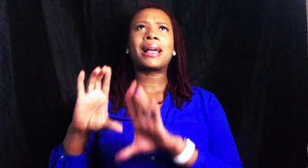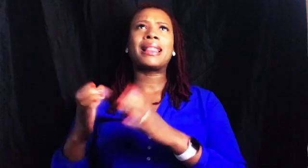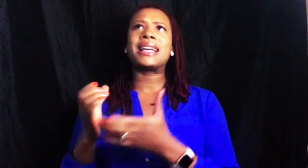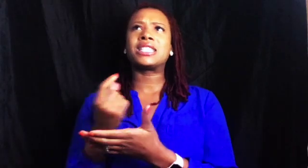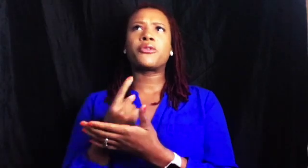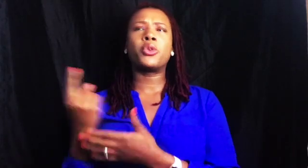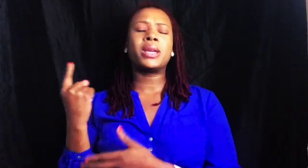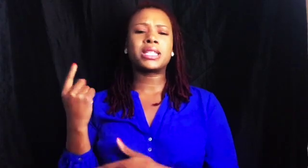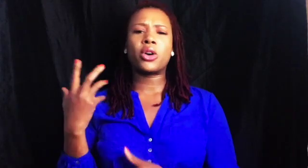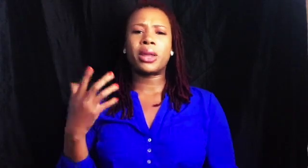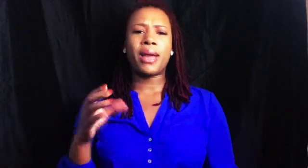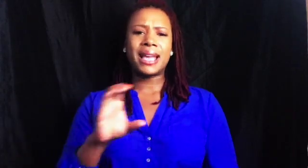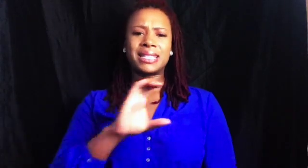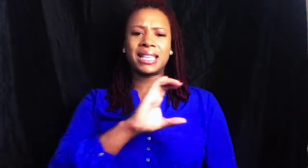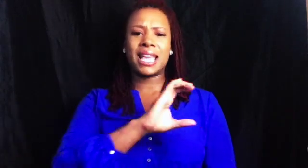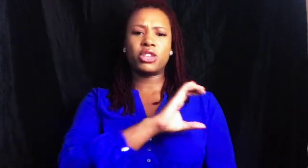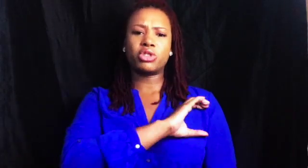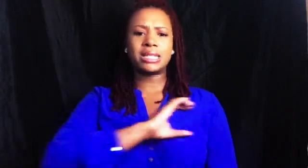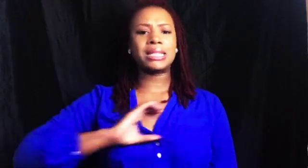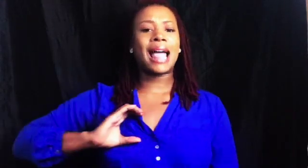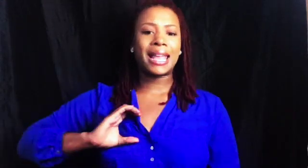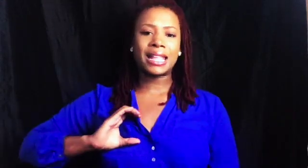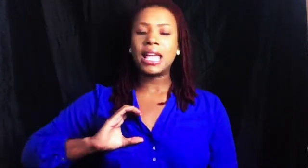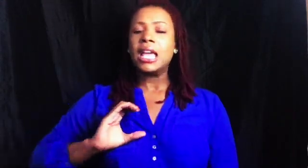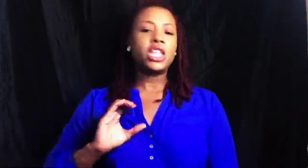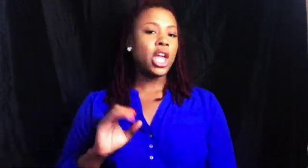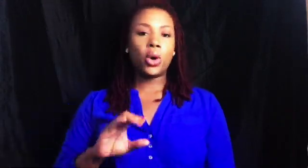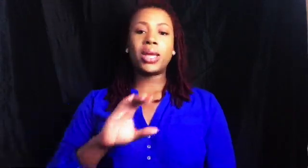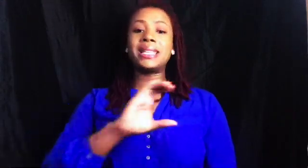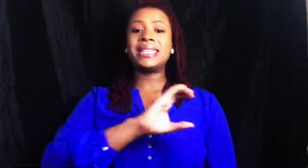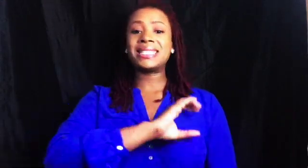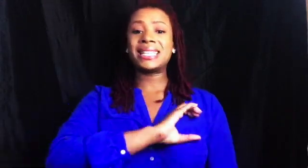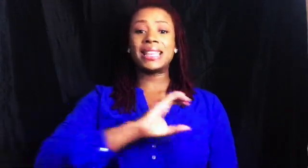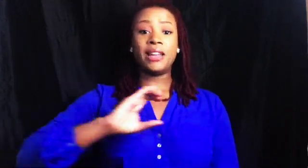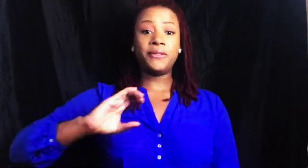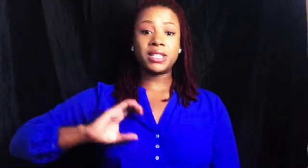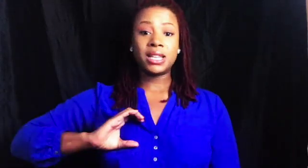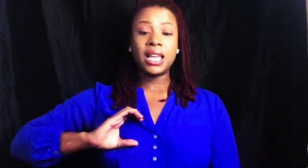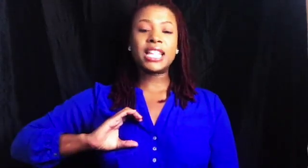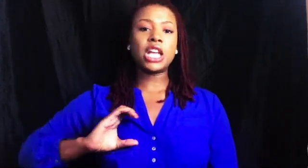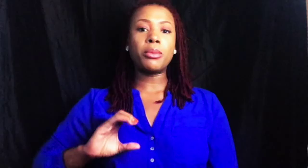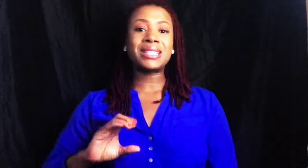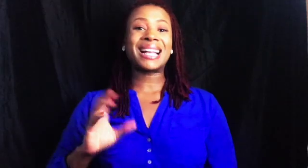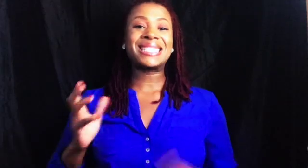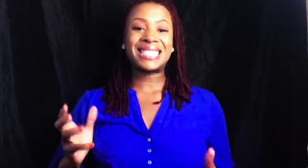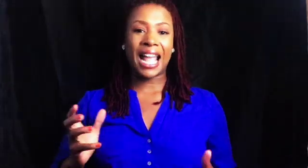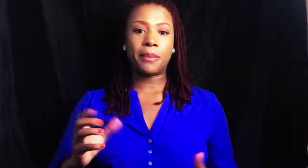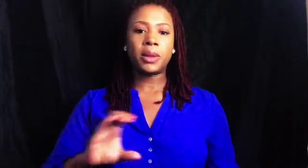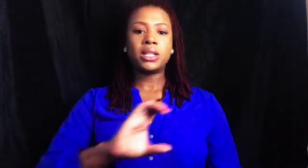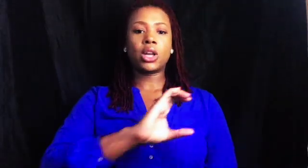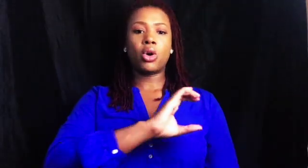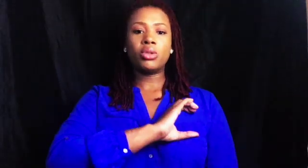classes a few weeks ago, and they were asking, can you just slide it? No, it needs to lift. It's almost like a stamp. So